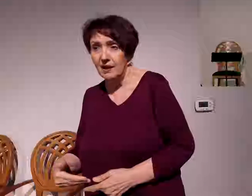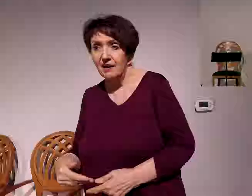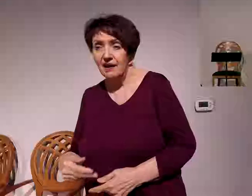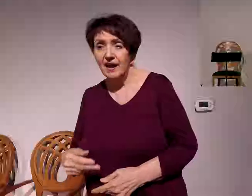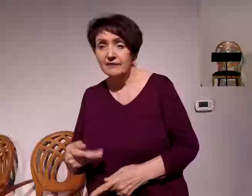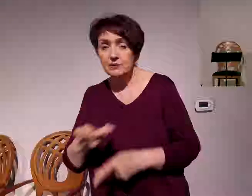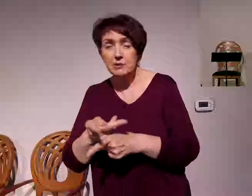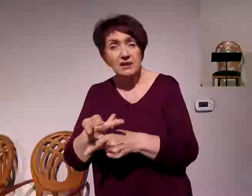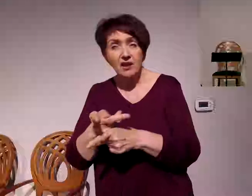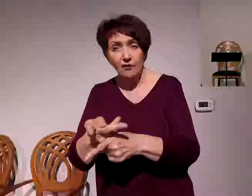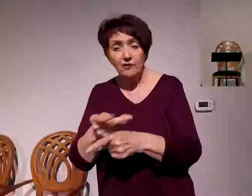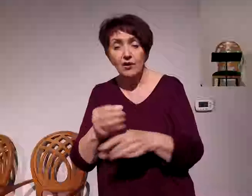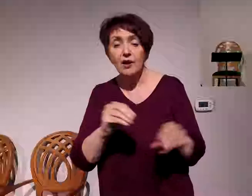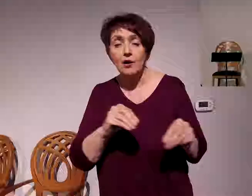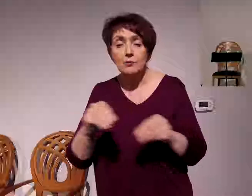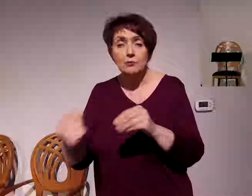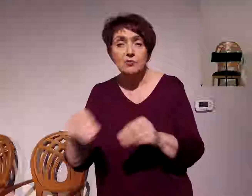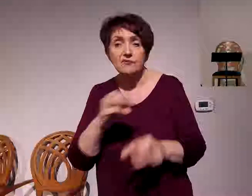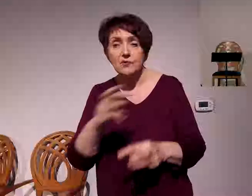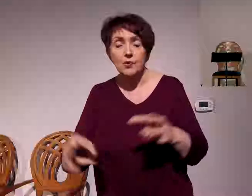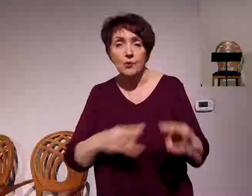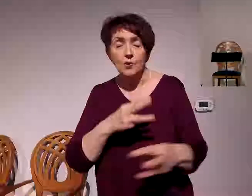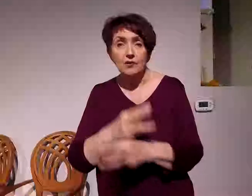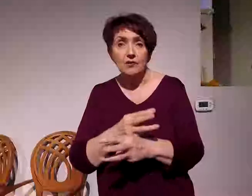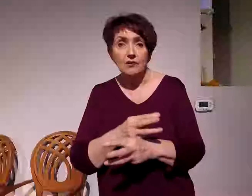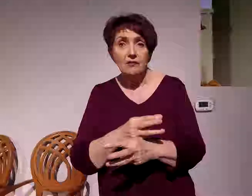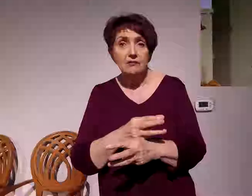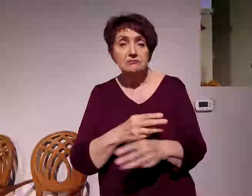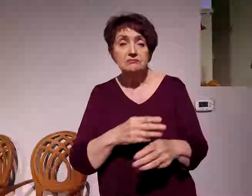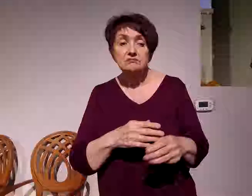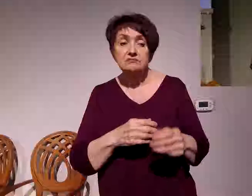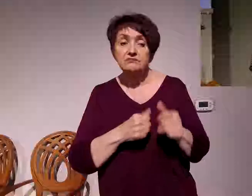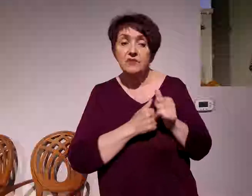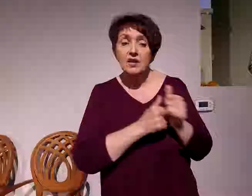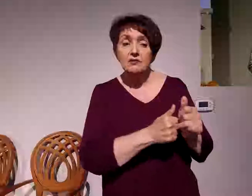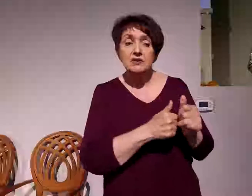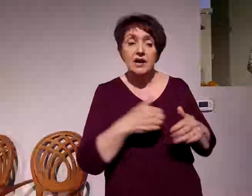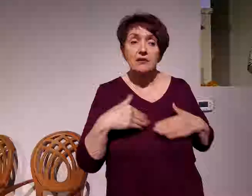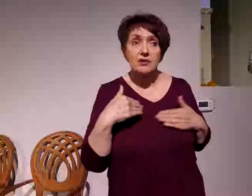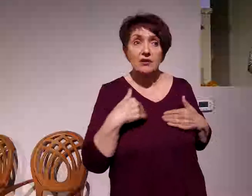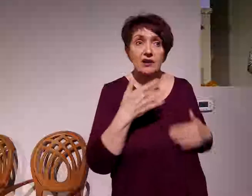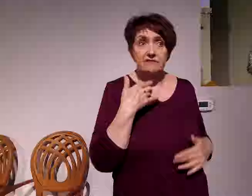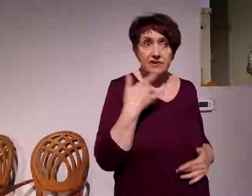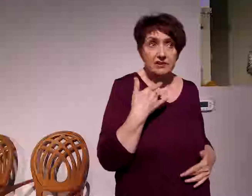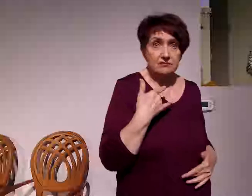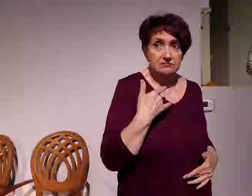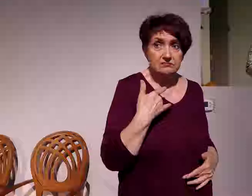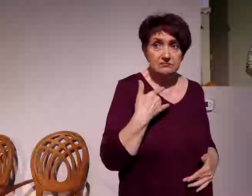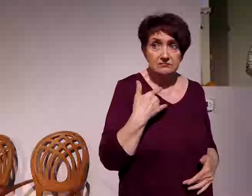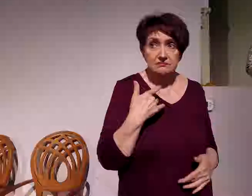watch how I move in the world based upon how young I feel.